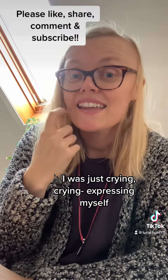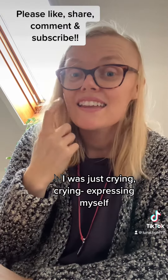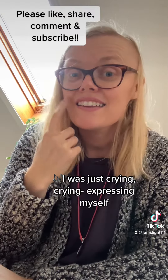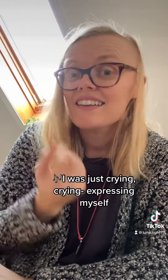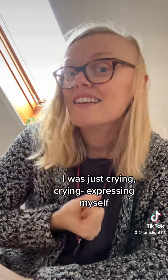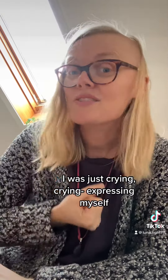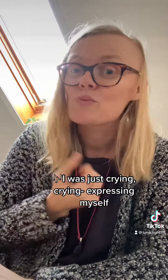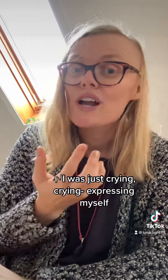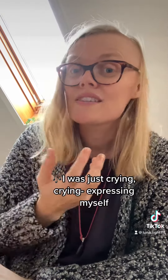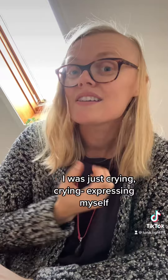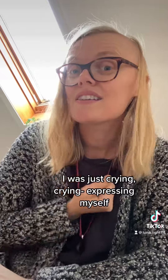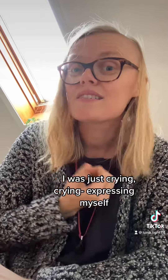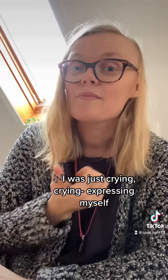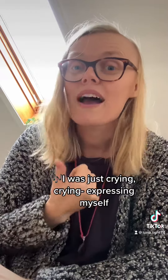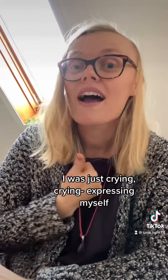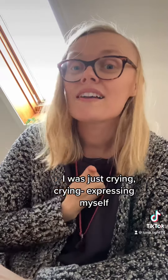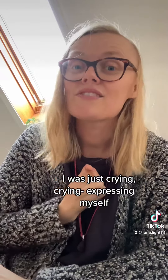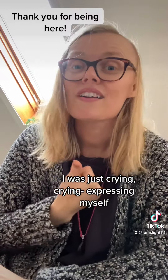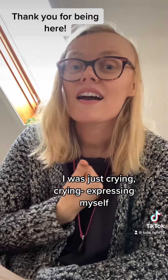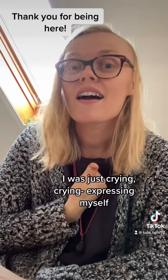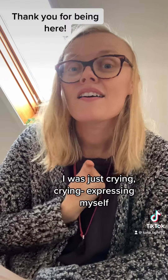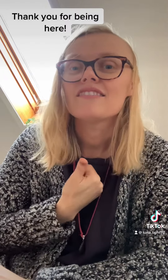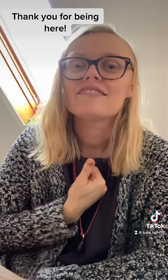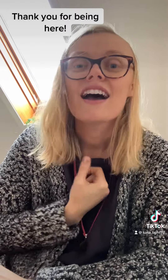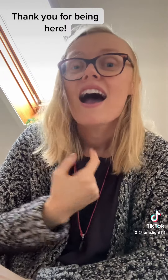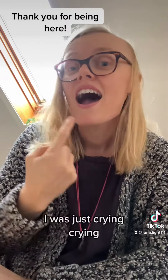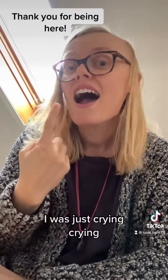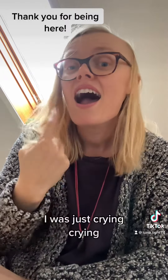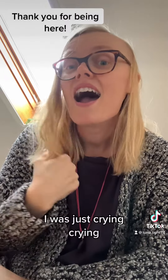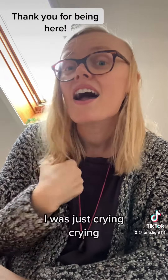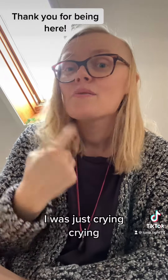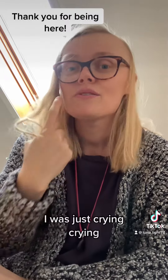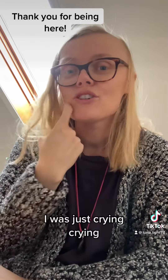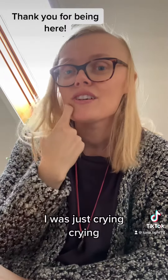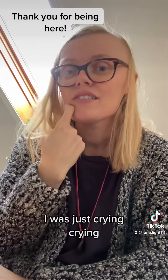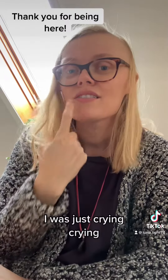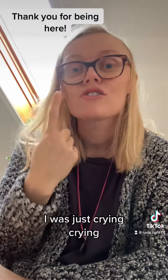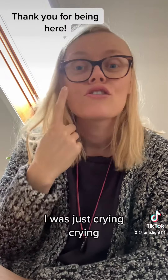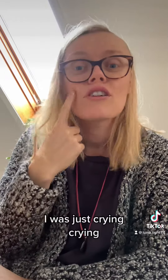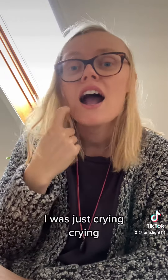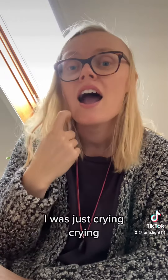crying, expressing myself. I was just